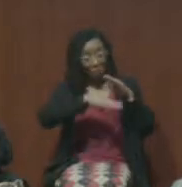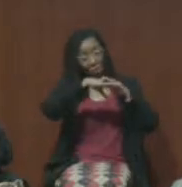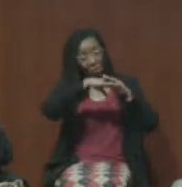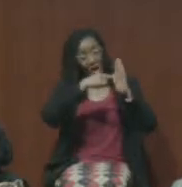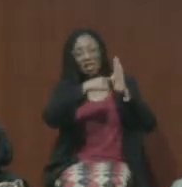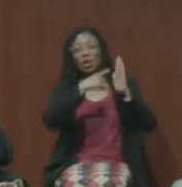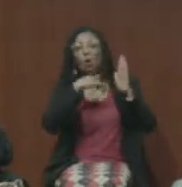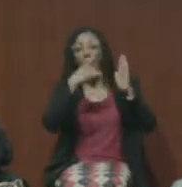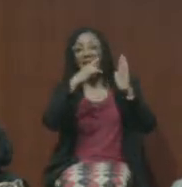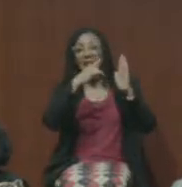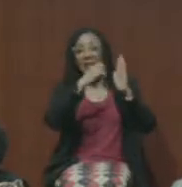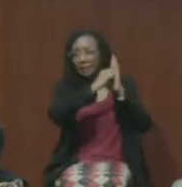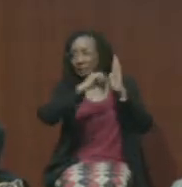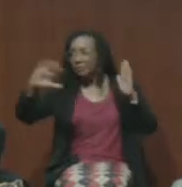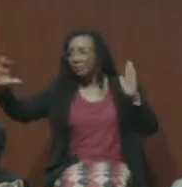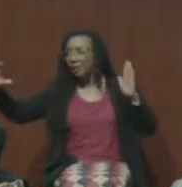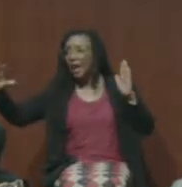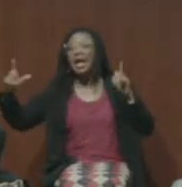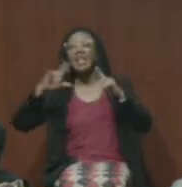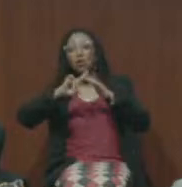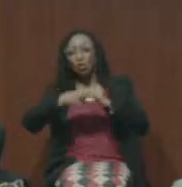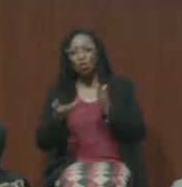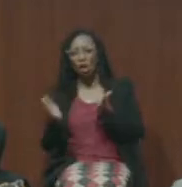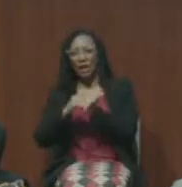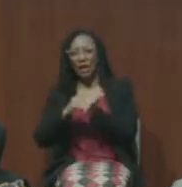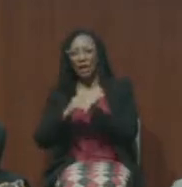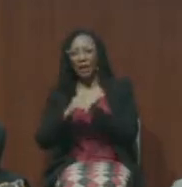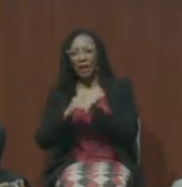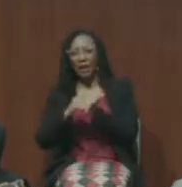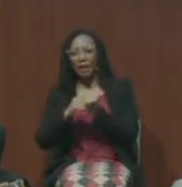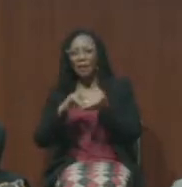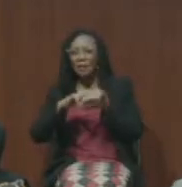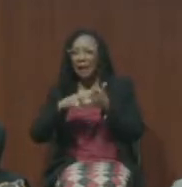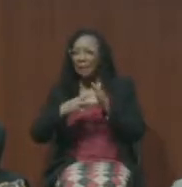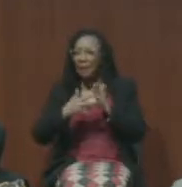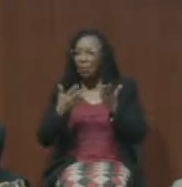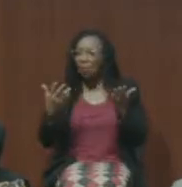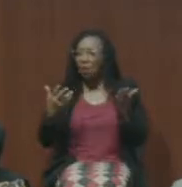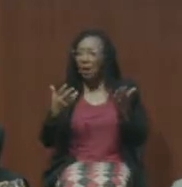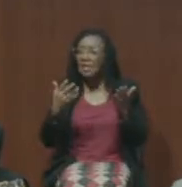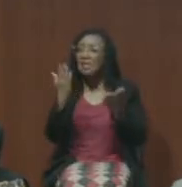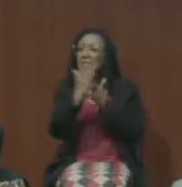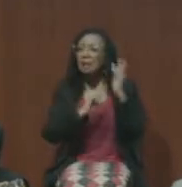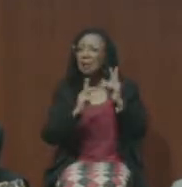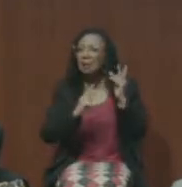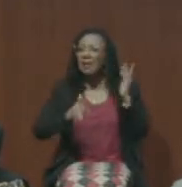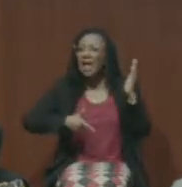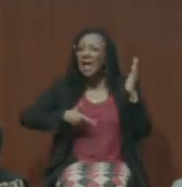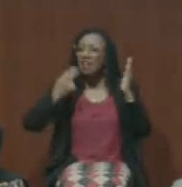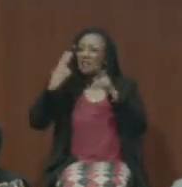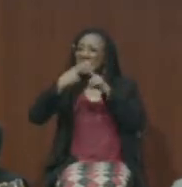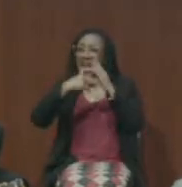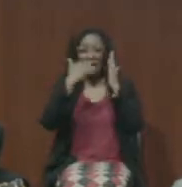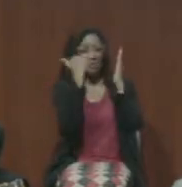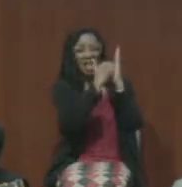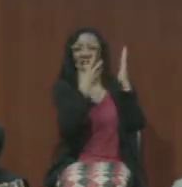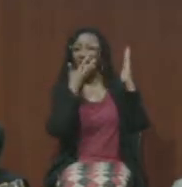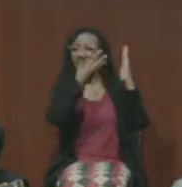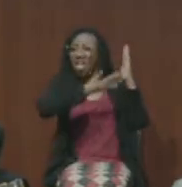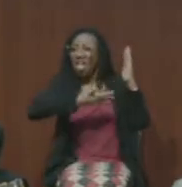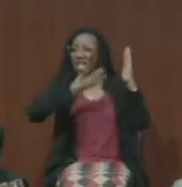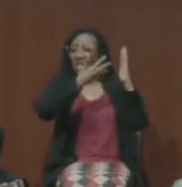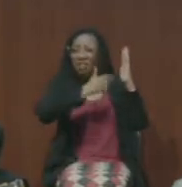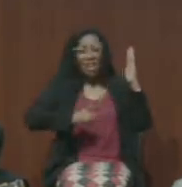list started over again. So basically you was on this list for a lifetime. So when we start looking at people living in